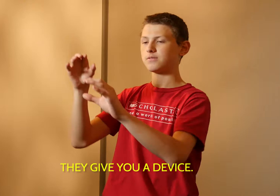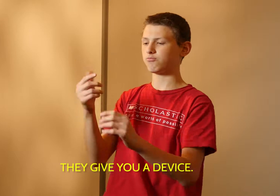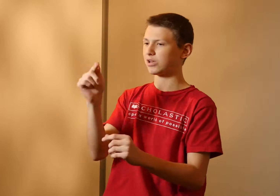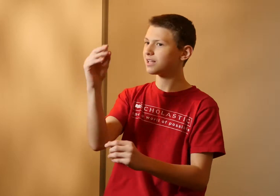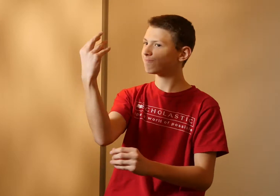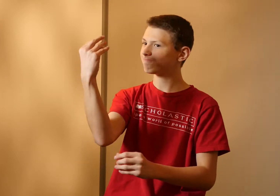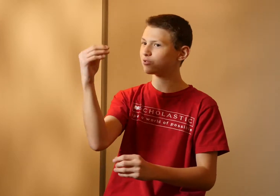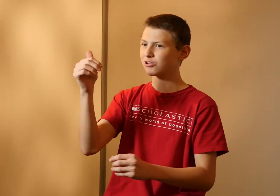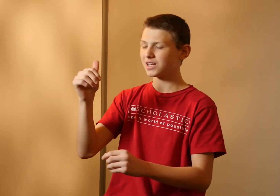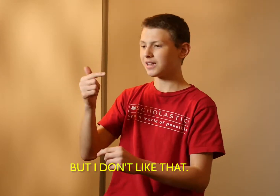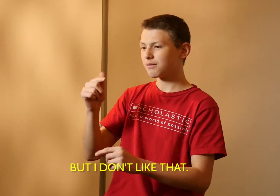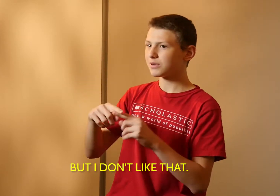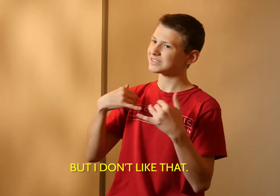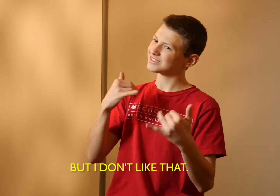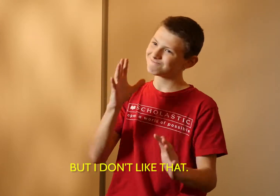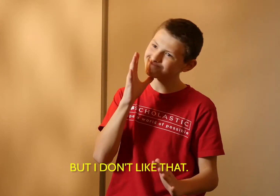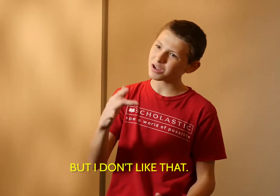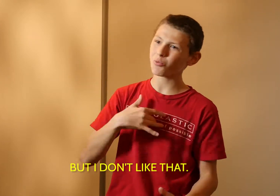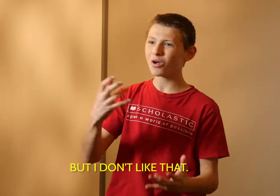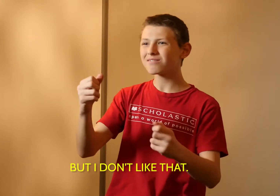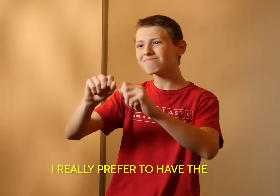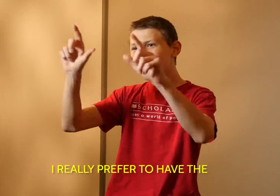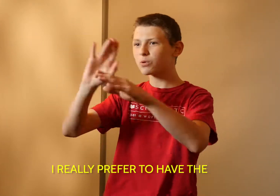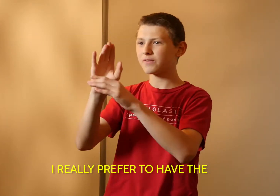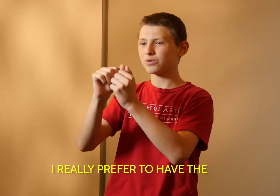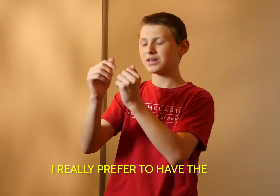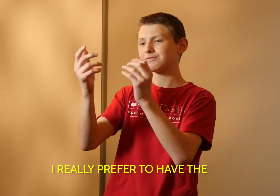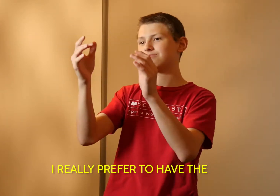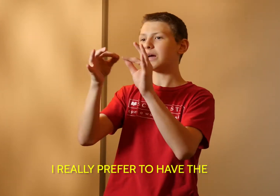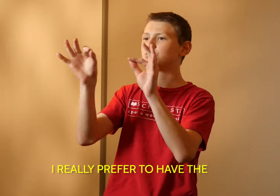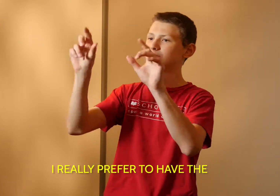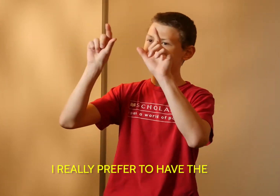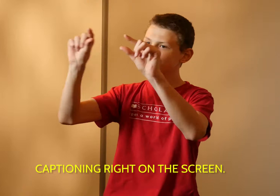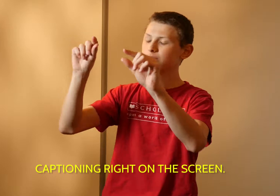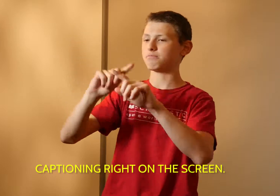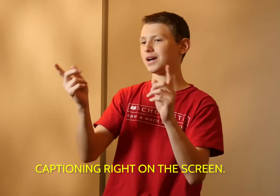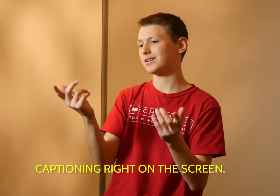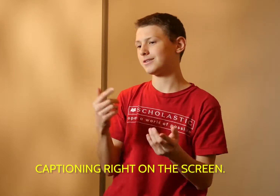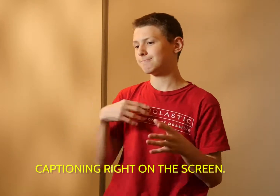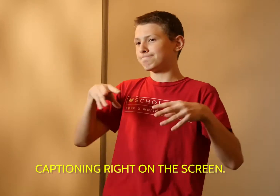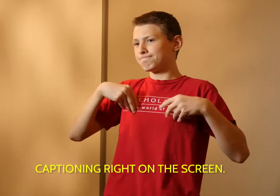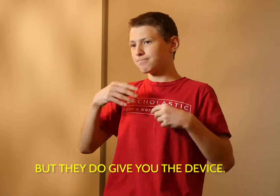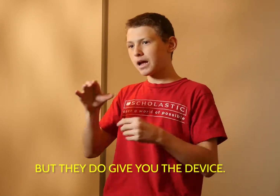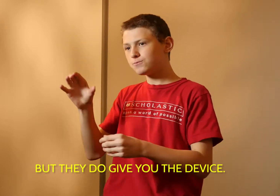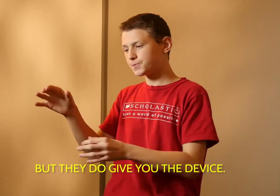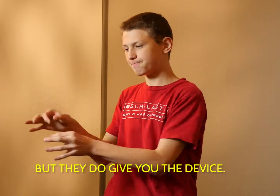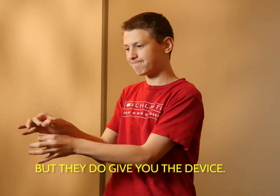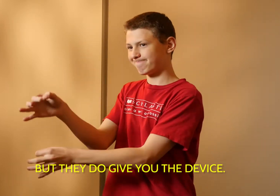device. But I don't like that. I really prefer to have the captioning right on the screen, but they do give you the